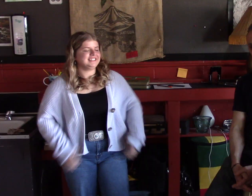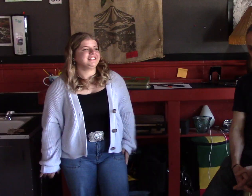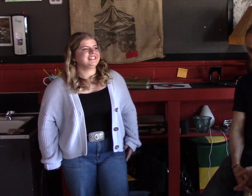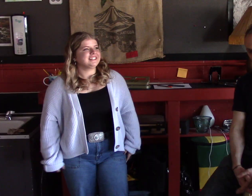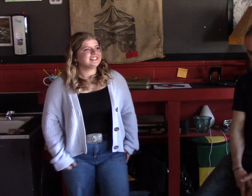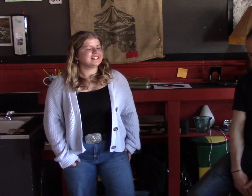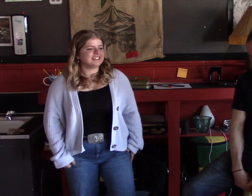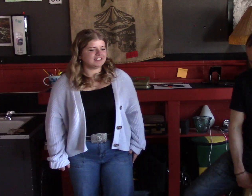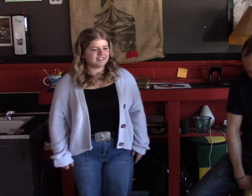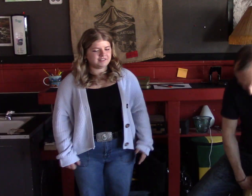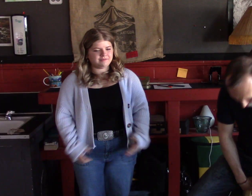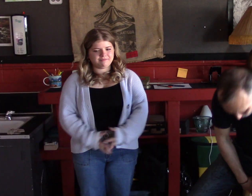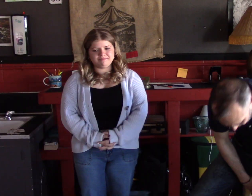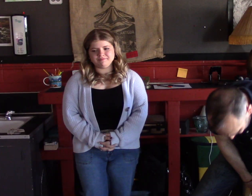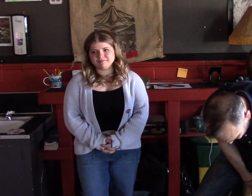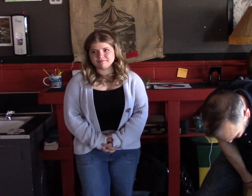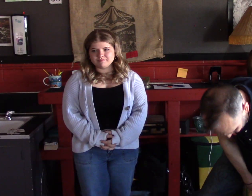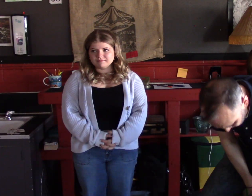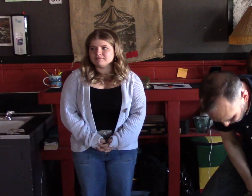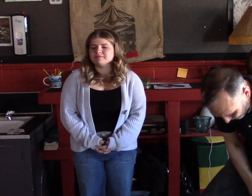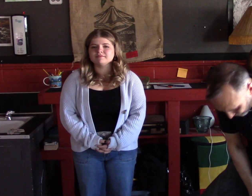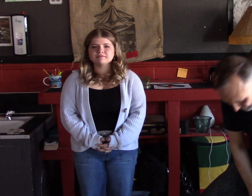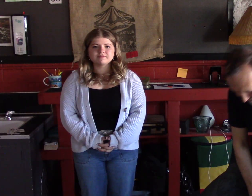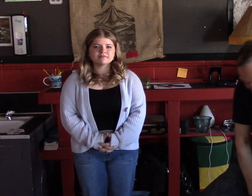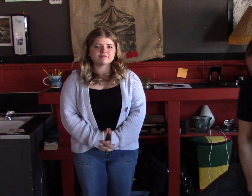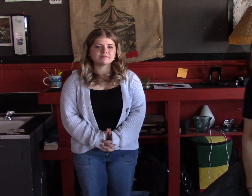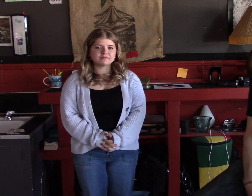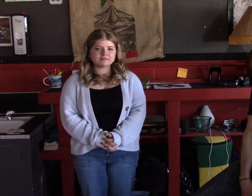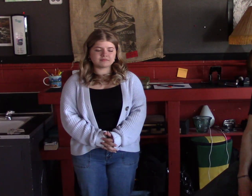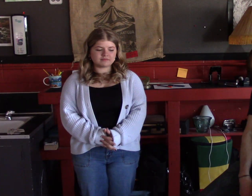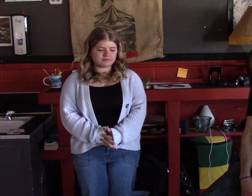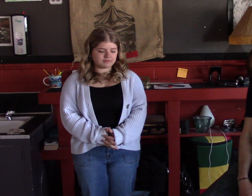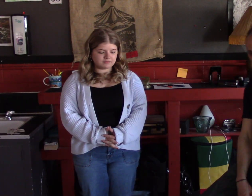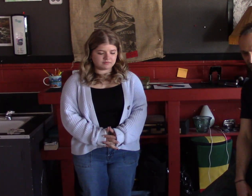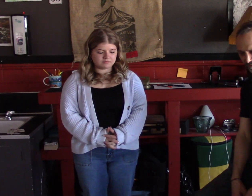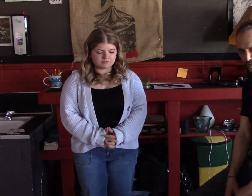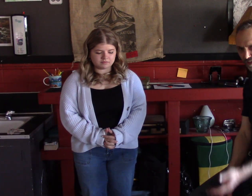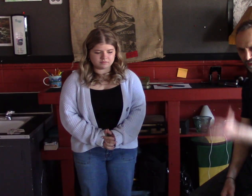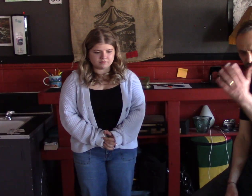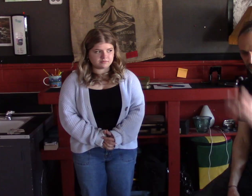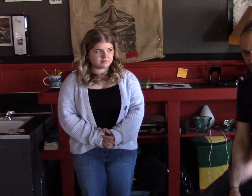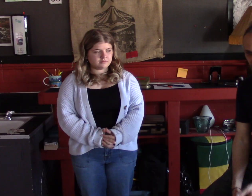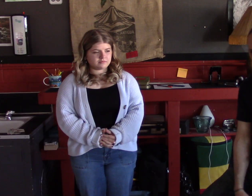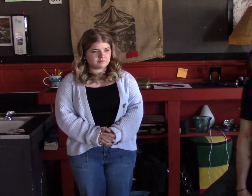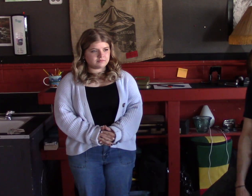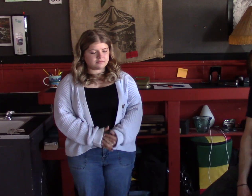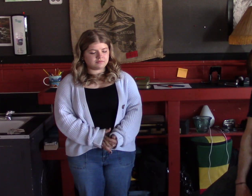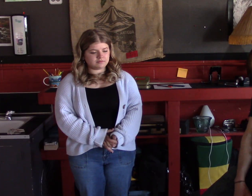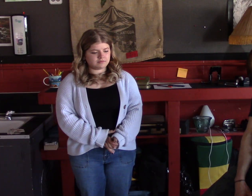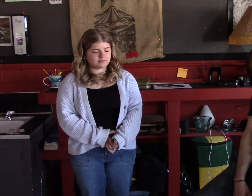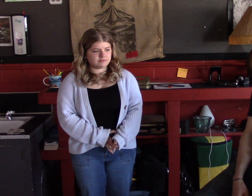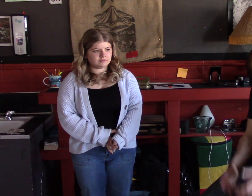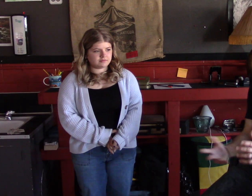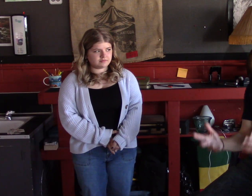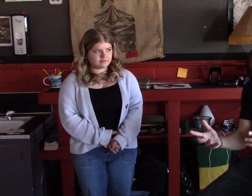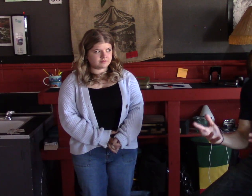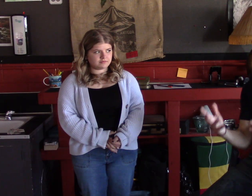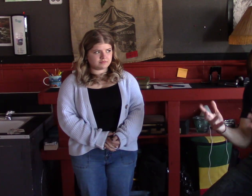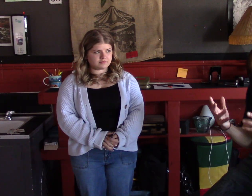when Gigi and I did all the planning for this, one of the things that I loved is that one of the things we'll talk about later is that when you have a kid who you need to